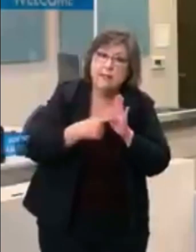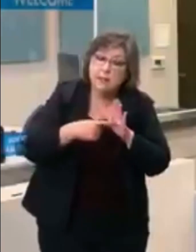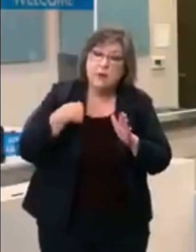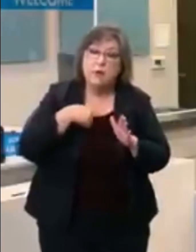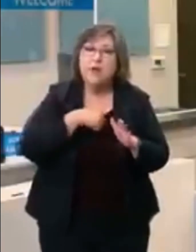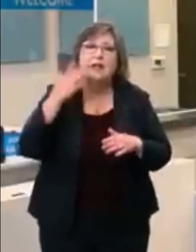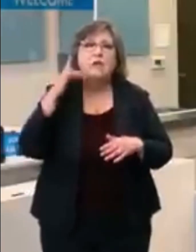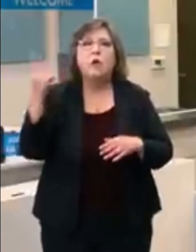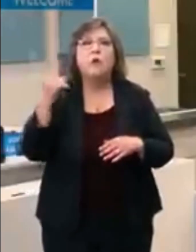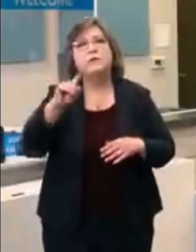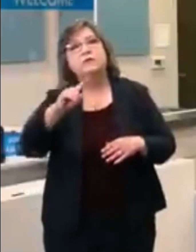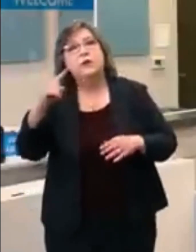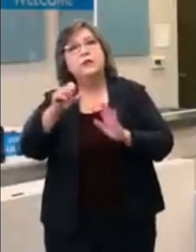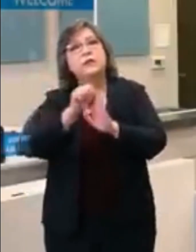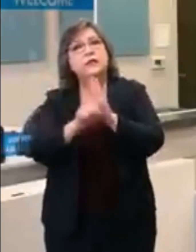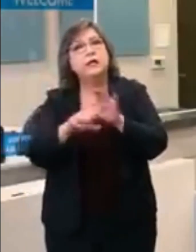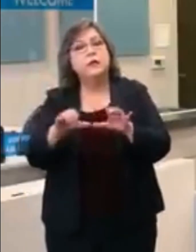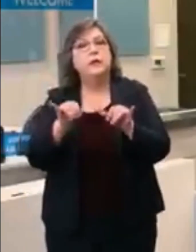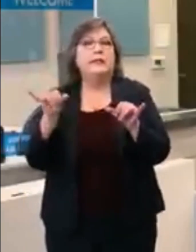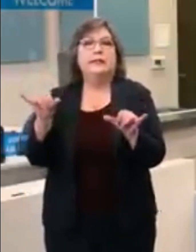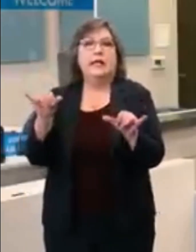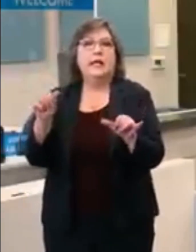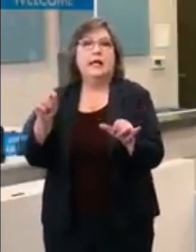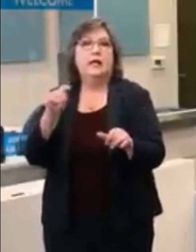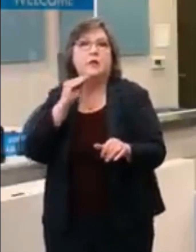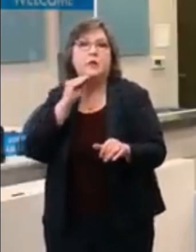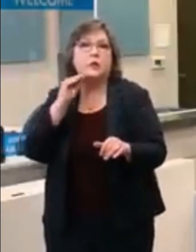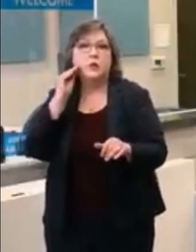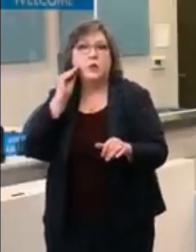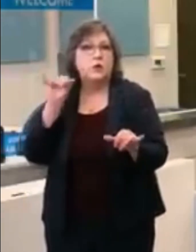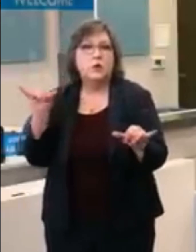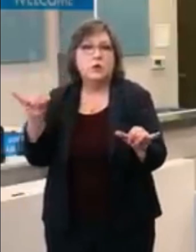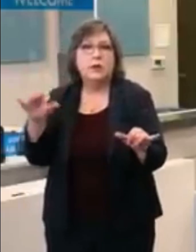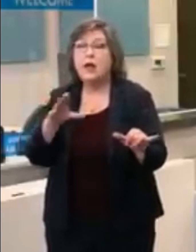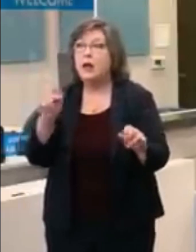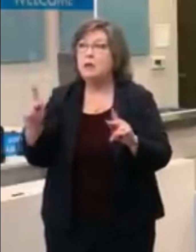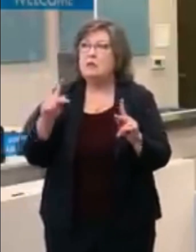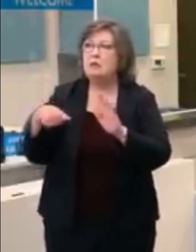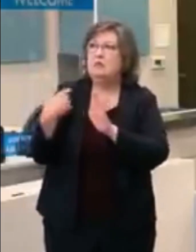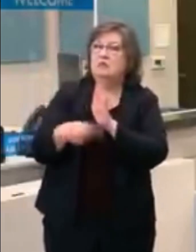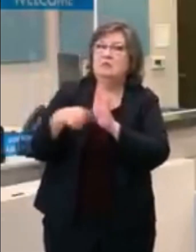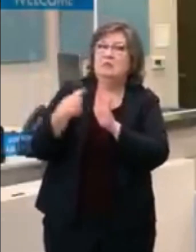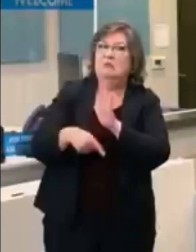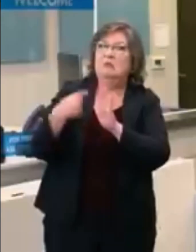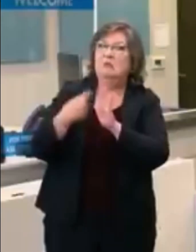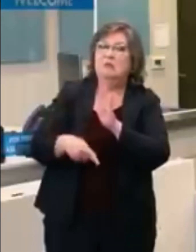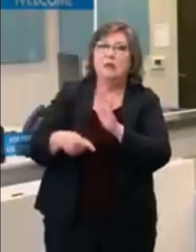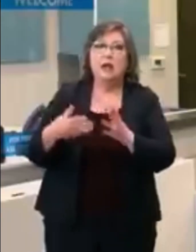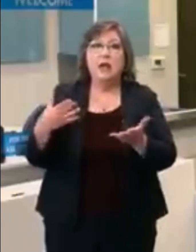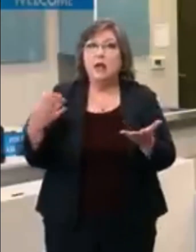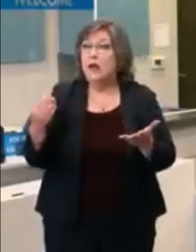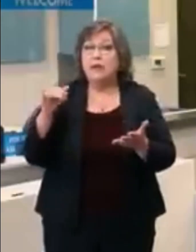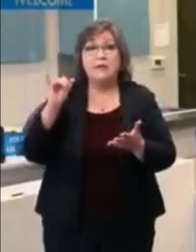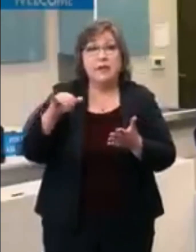well. California was the first state to do a stay-at-home order. It wasn't without its critics. Continues